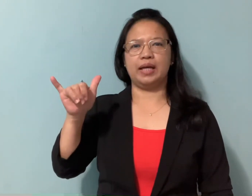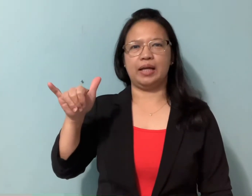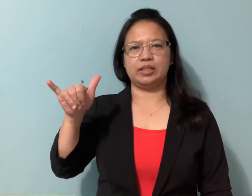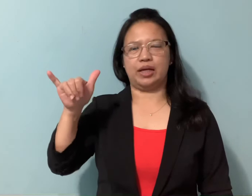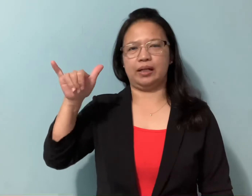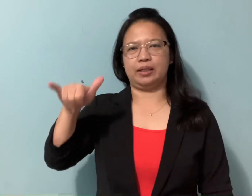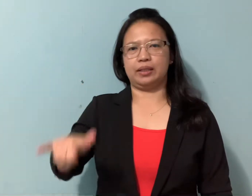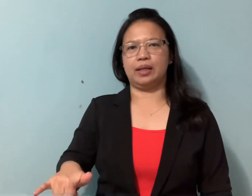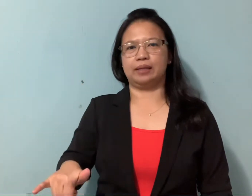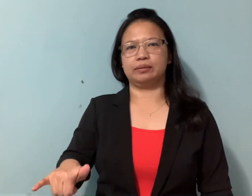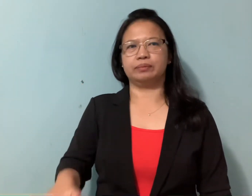THAT, that.